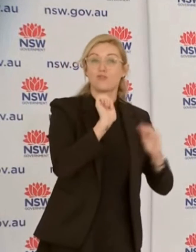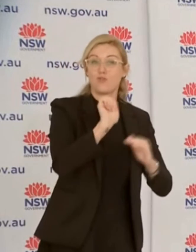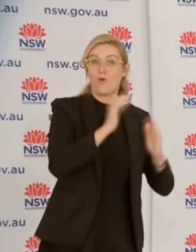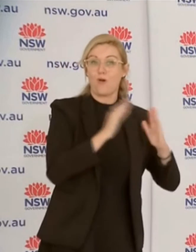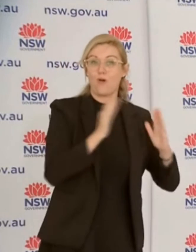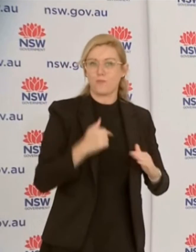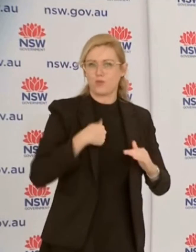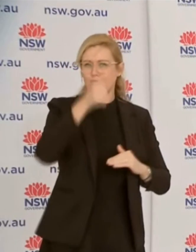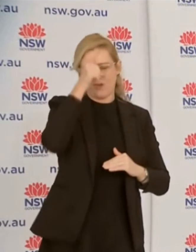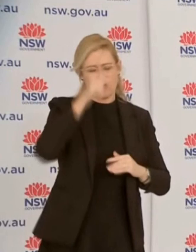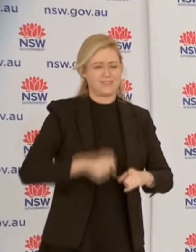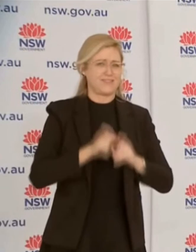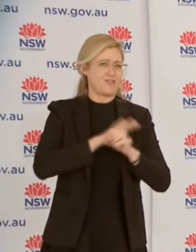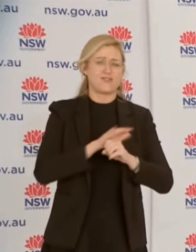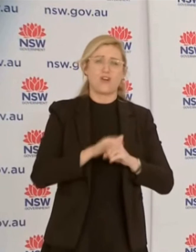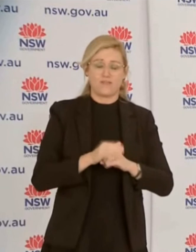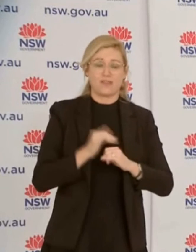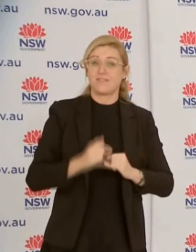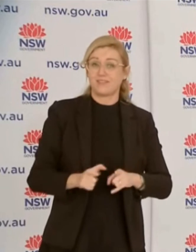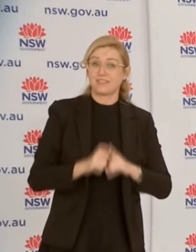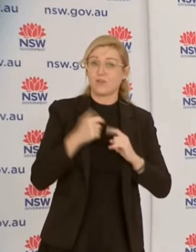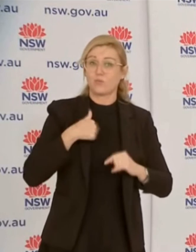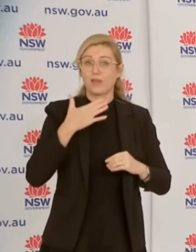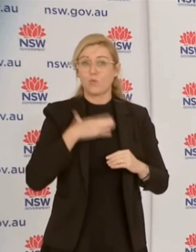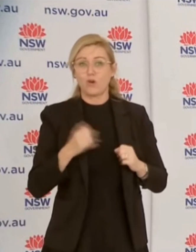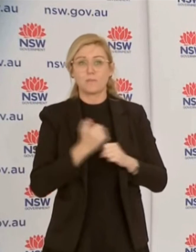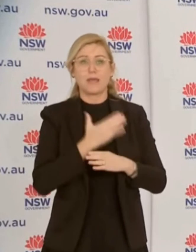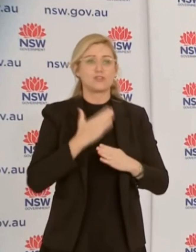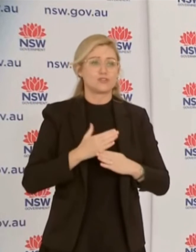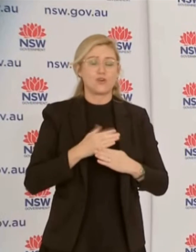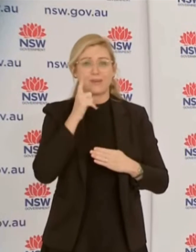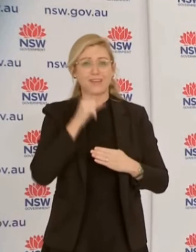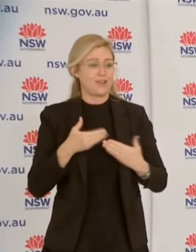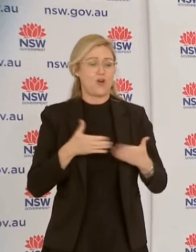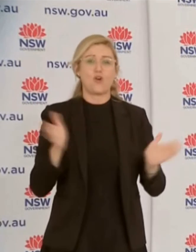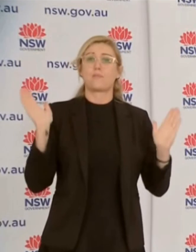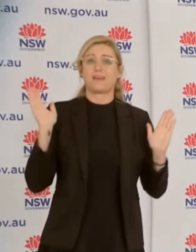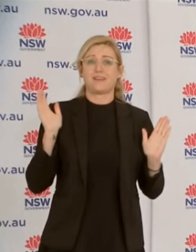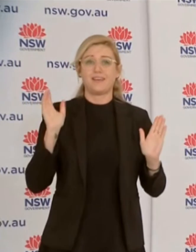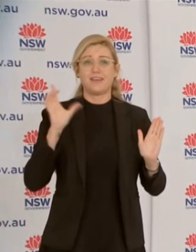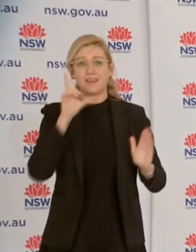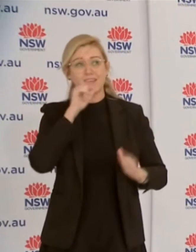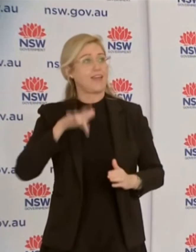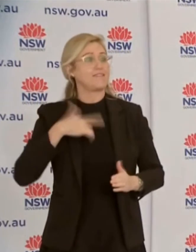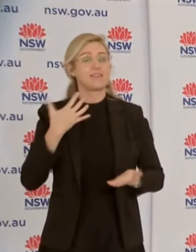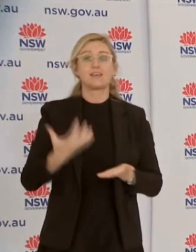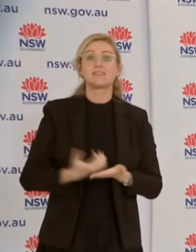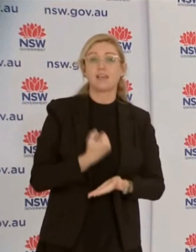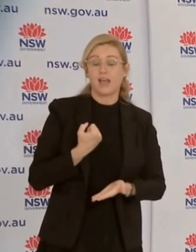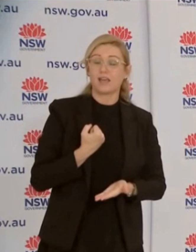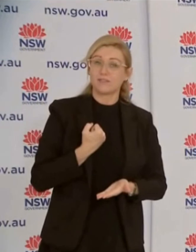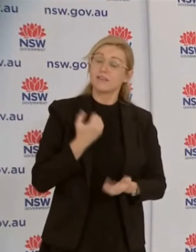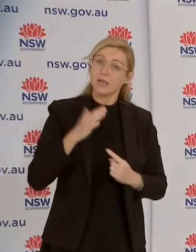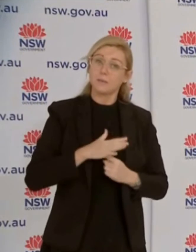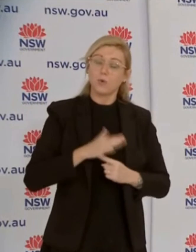living with COVID, about what we need to do to get to that safer place. And that's why I think any time that we have information, it's important